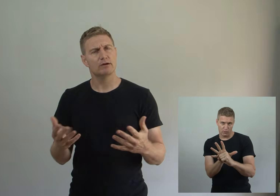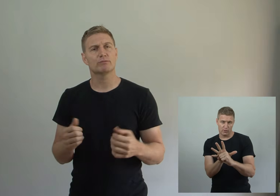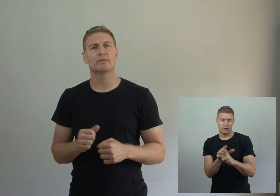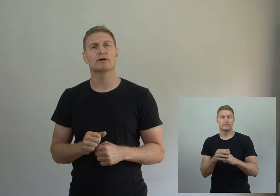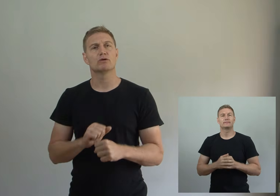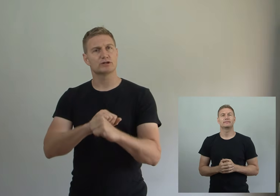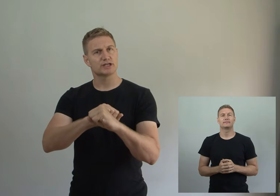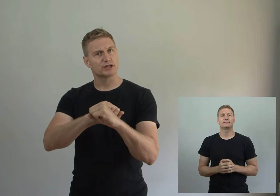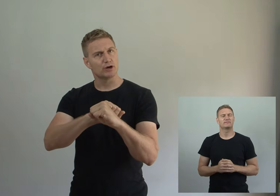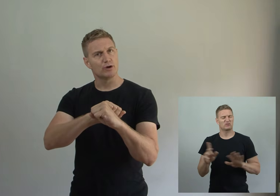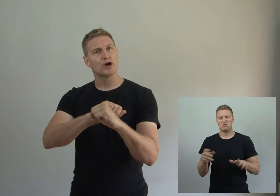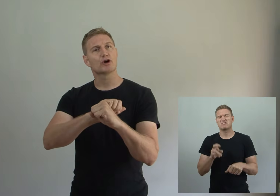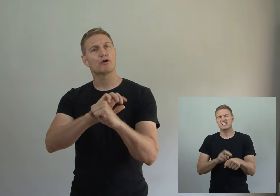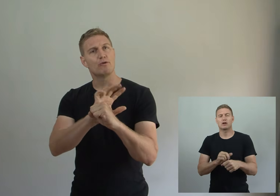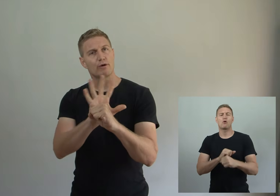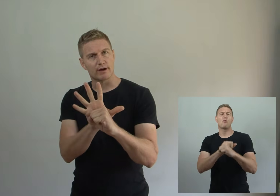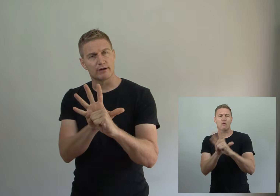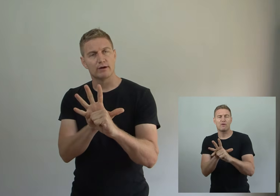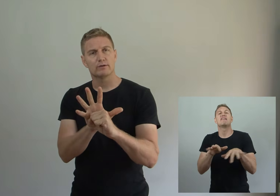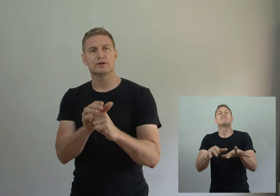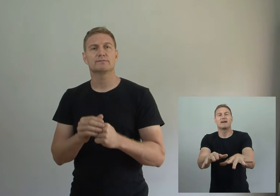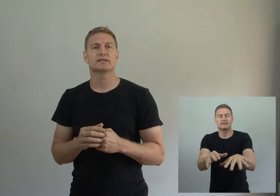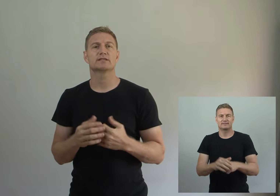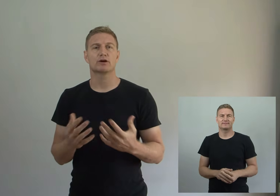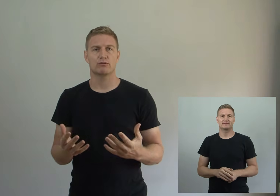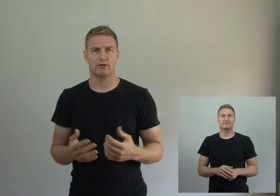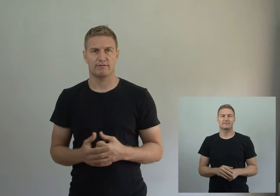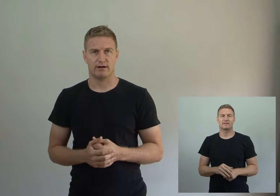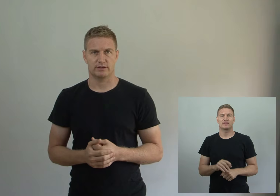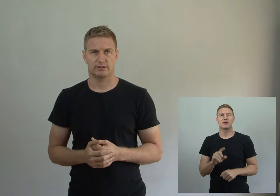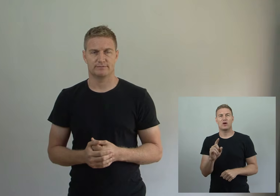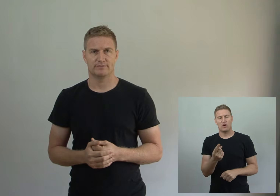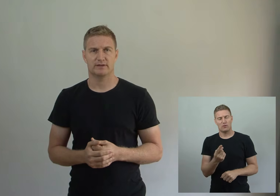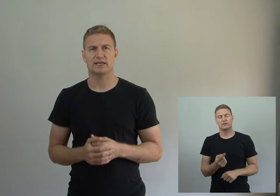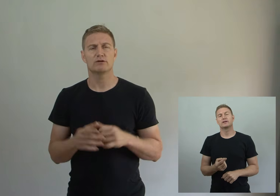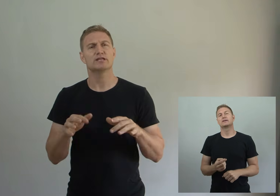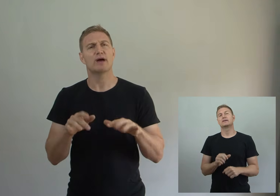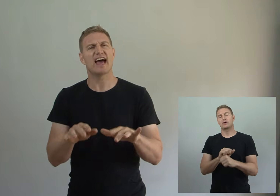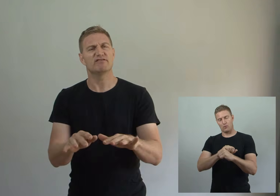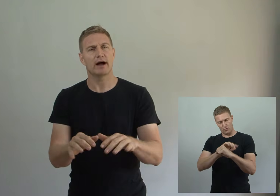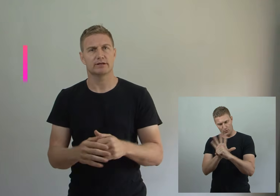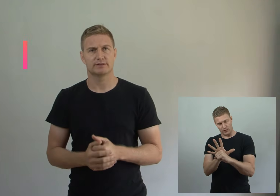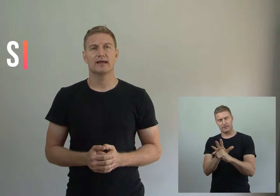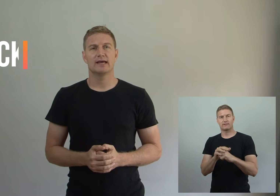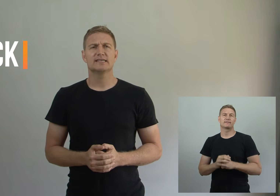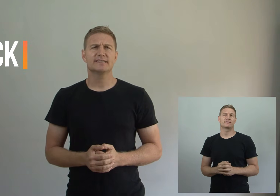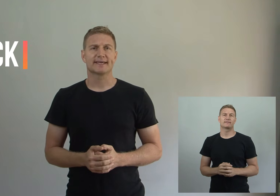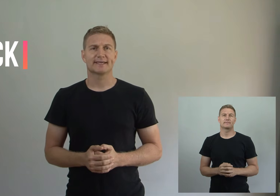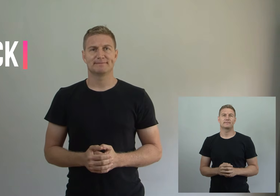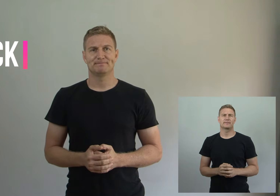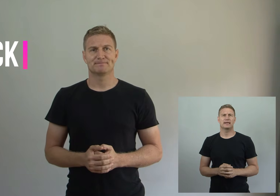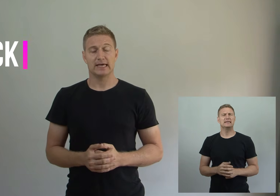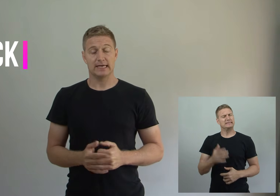they will probably also just show corona, which means the coronavirus. They don't need to add virus.